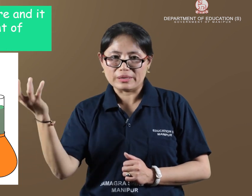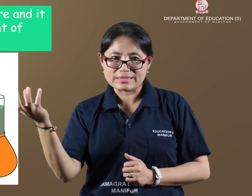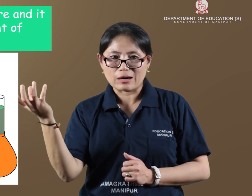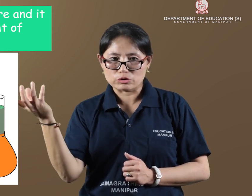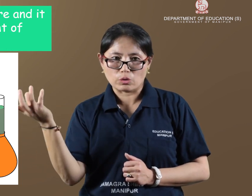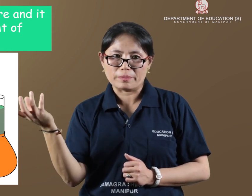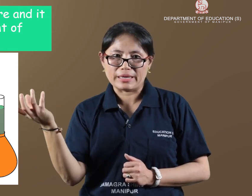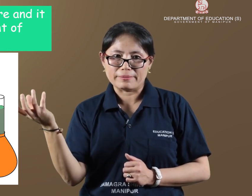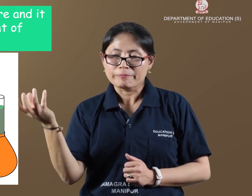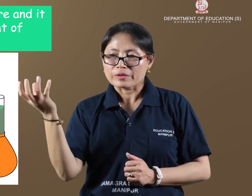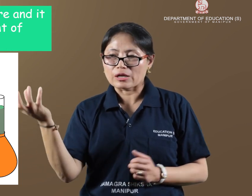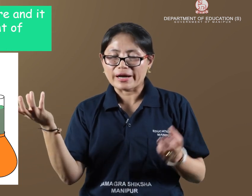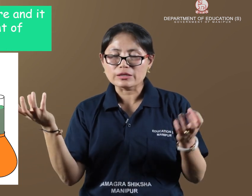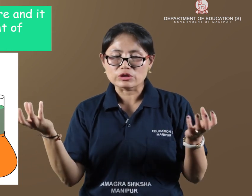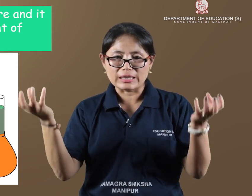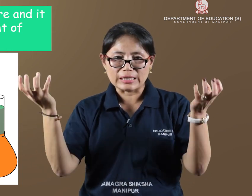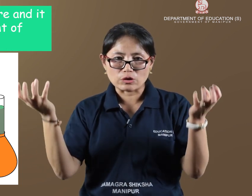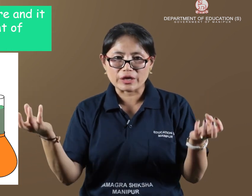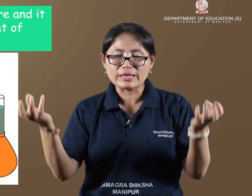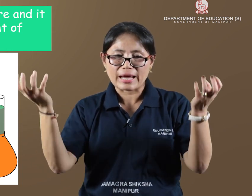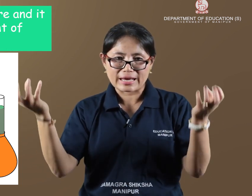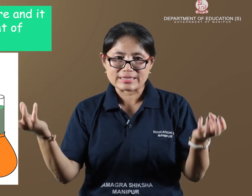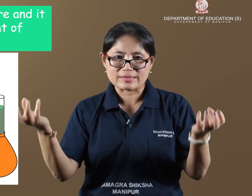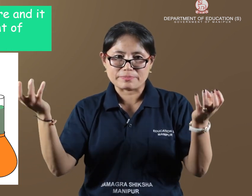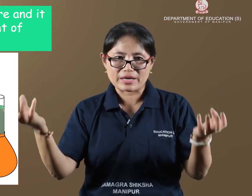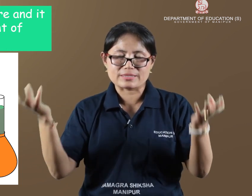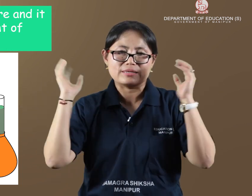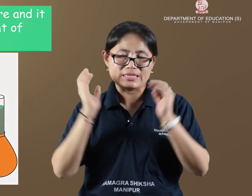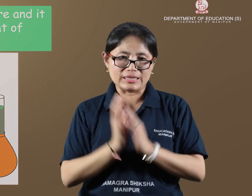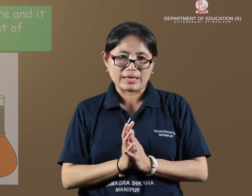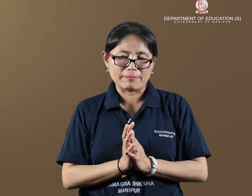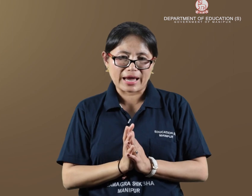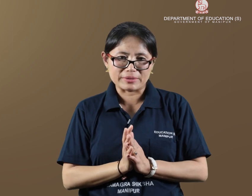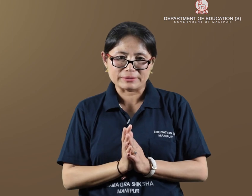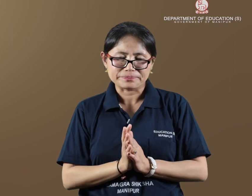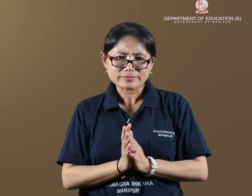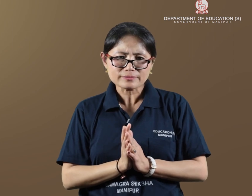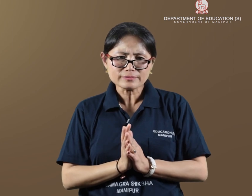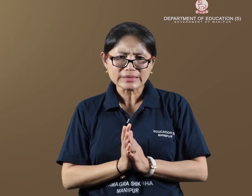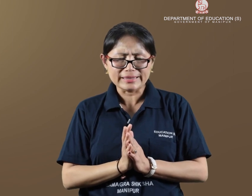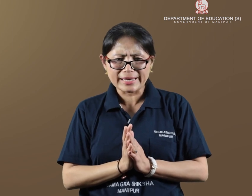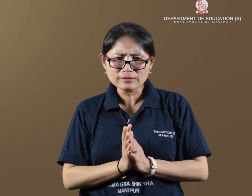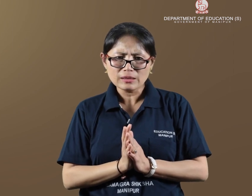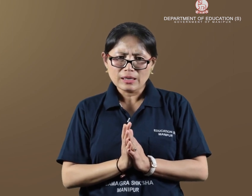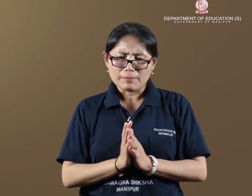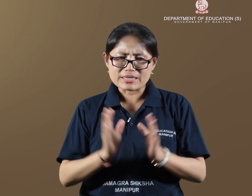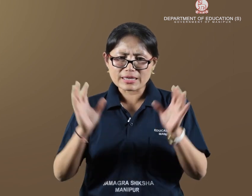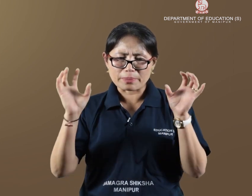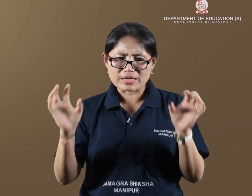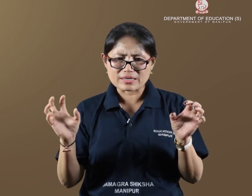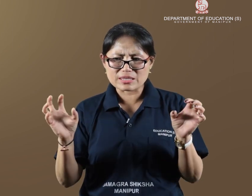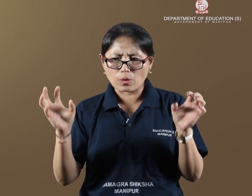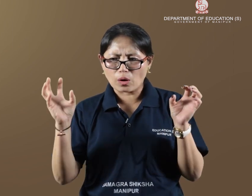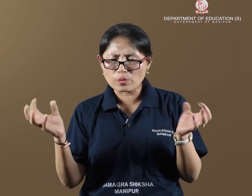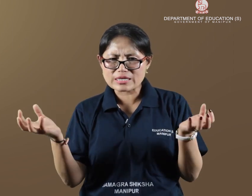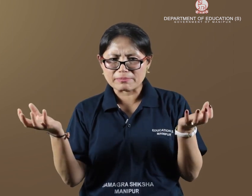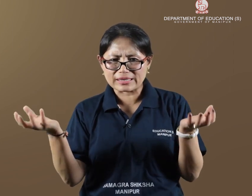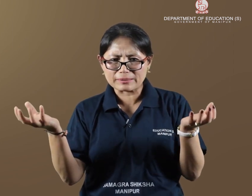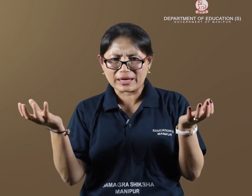burst out tor pa ne ba adu mai to dana liquid exerts pressure sini da yam lai bi da then masi ge pressure sib always mathang makha